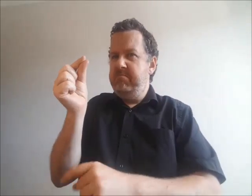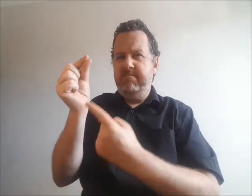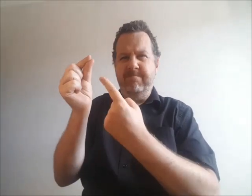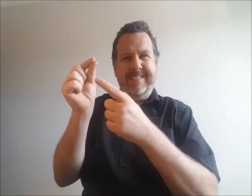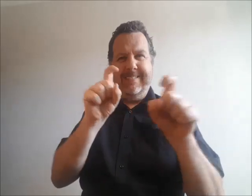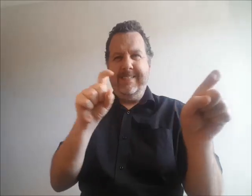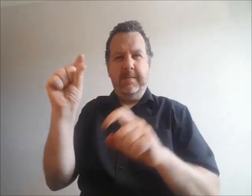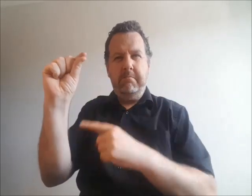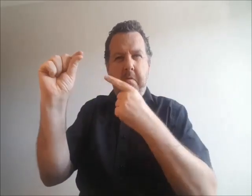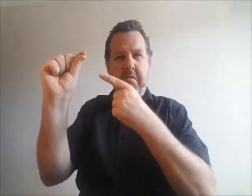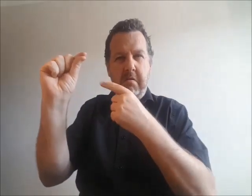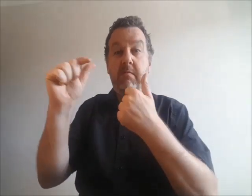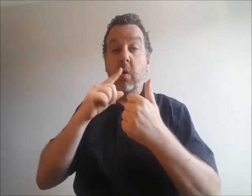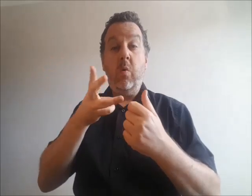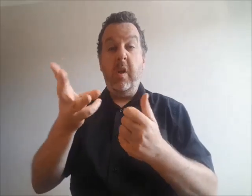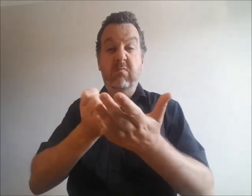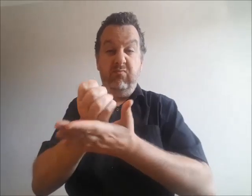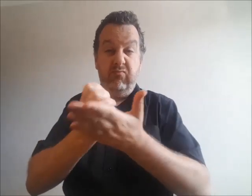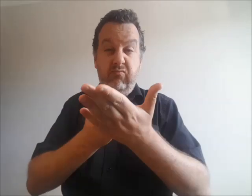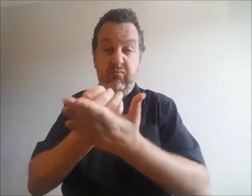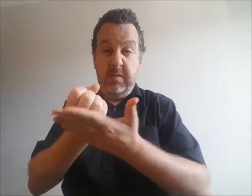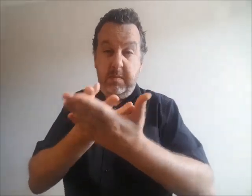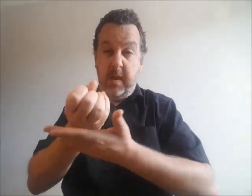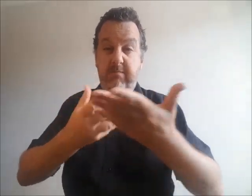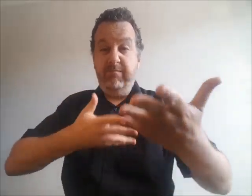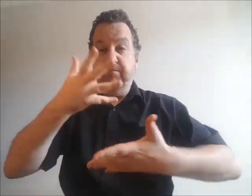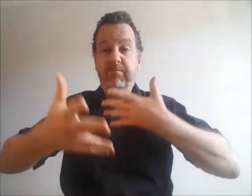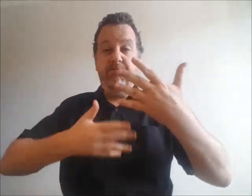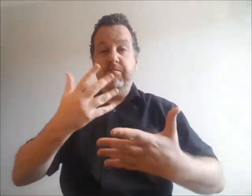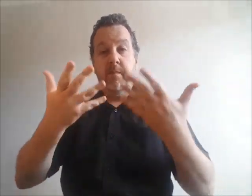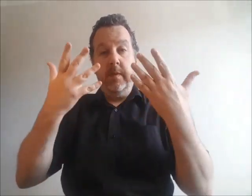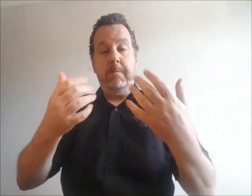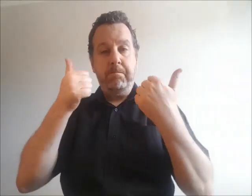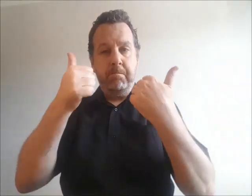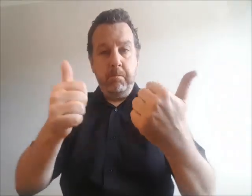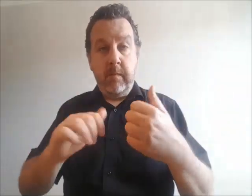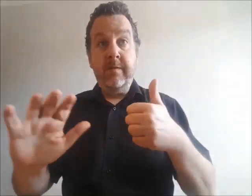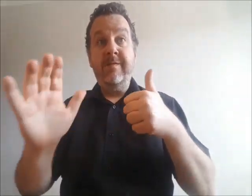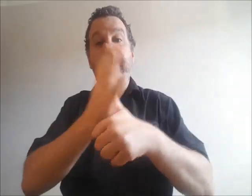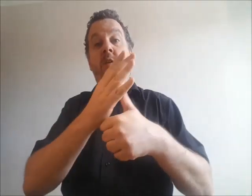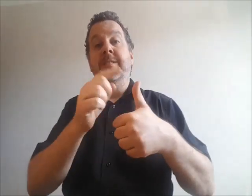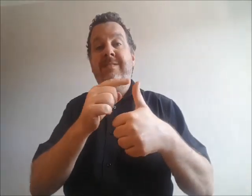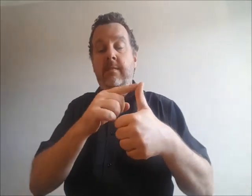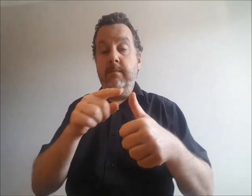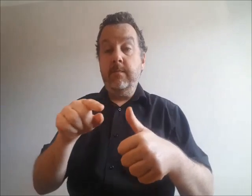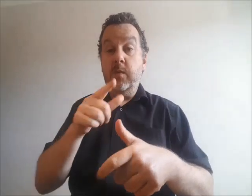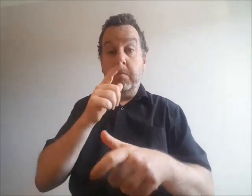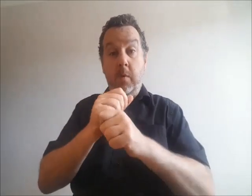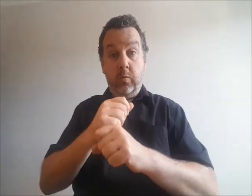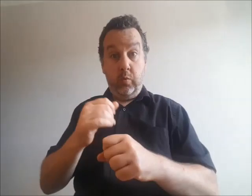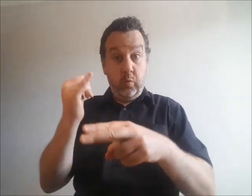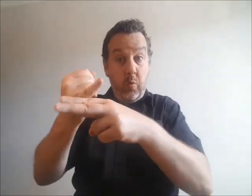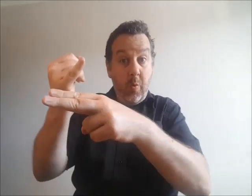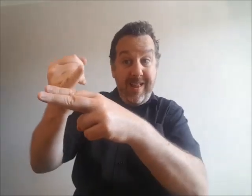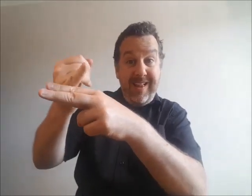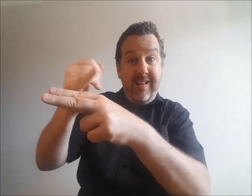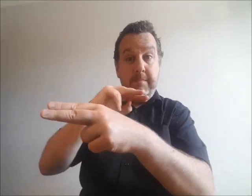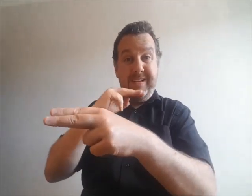information over the last couple of years, and what I have said isn't very extensive, but I'll give you a taste of what I know. So I'm talking